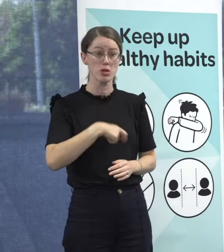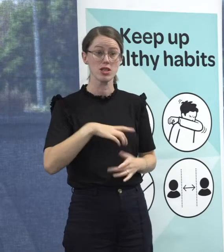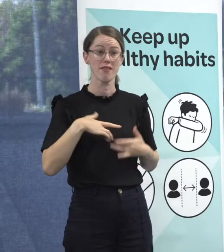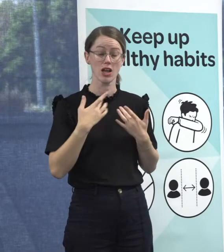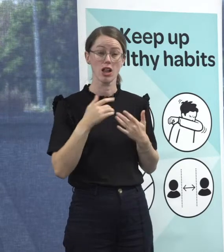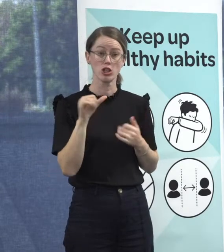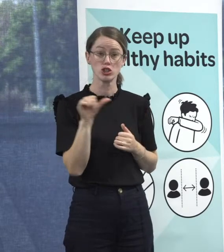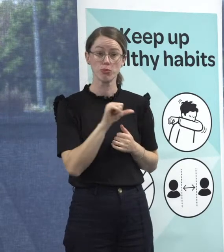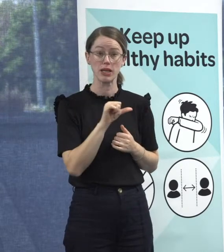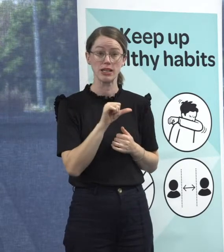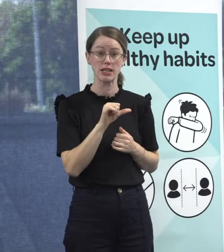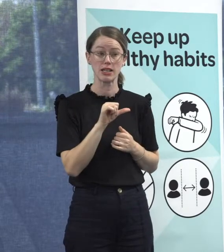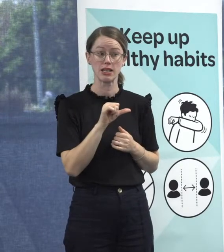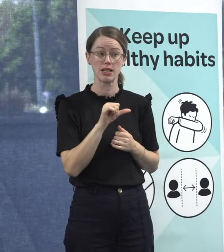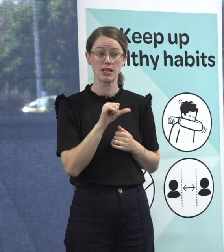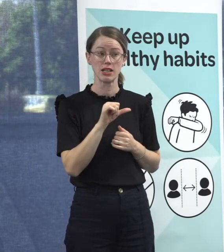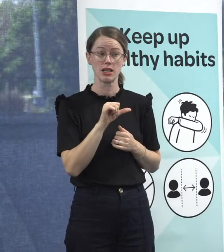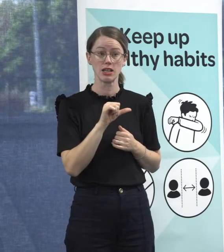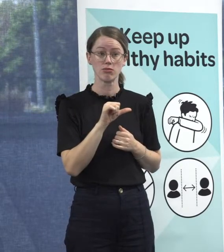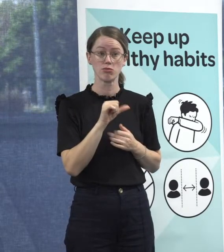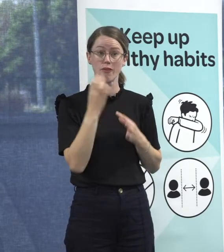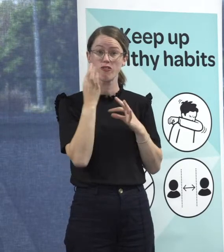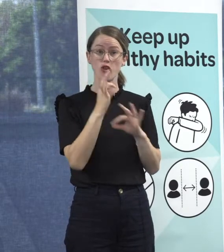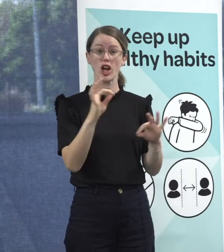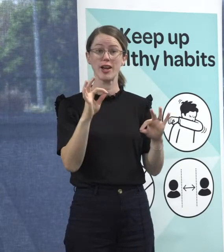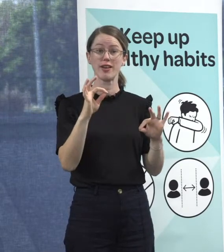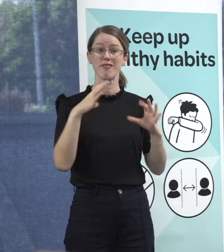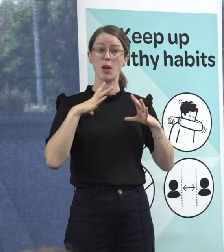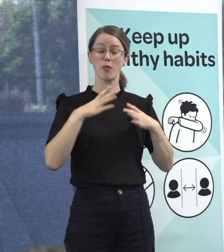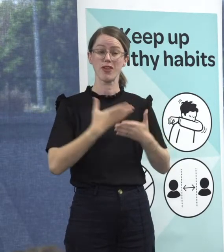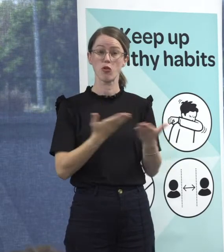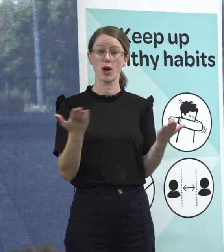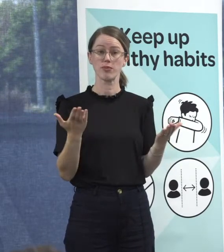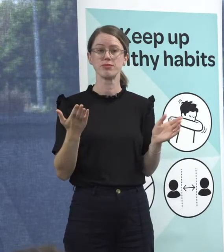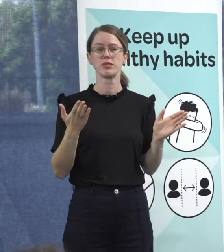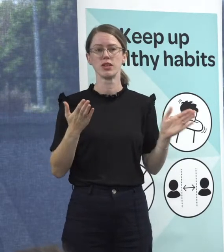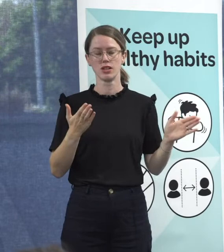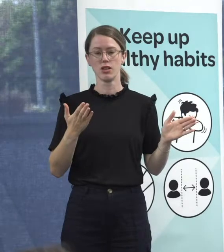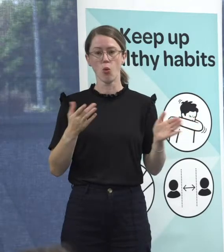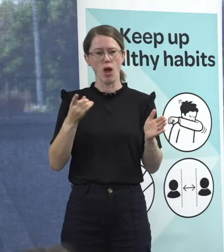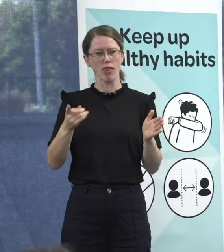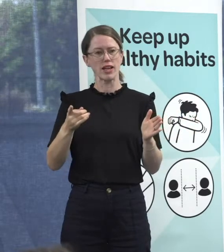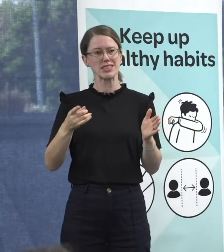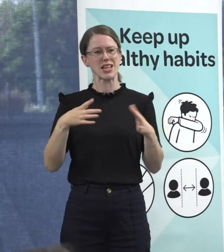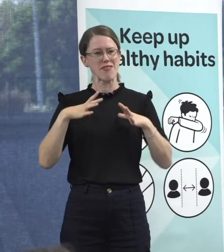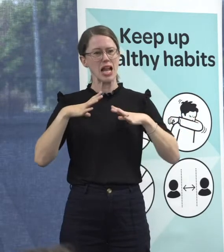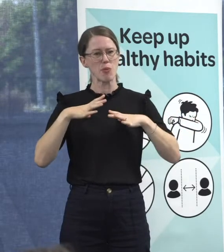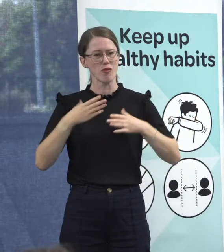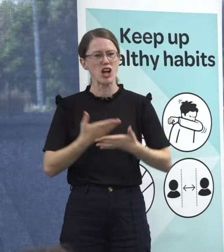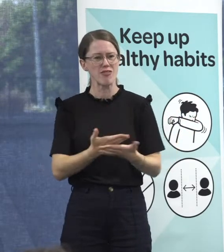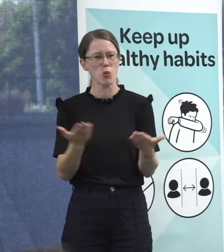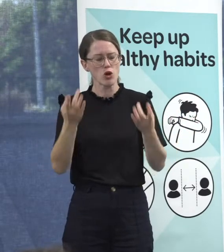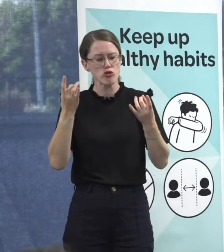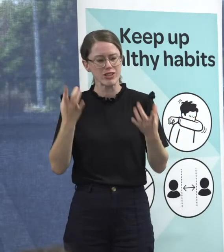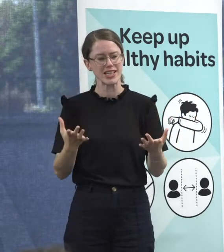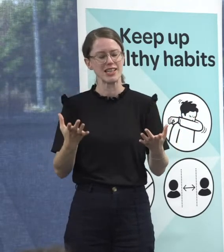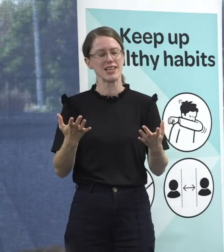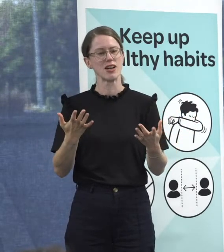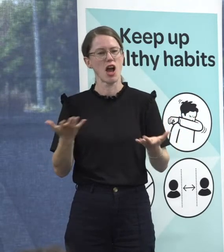it should be universally available for free? Well, it's certainly universally available, and I encourage everybody to get